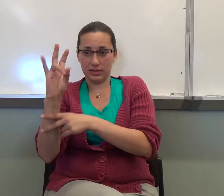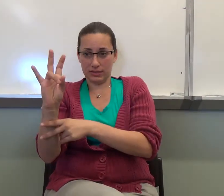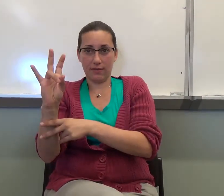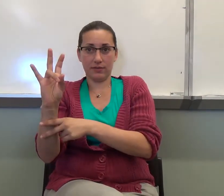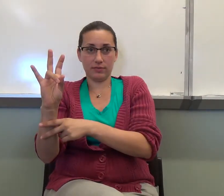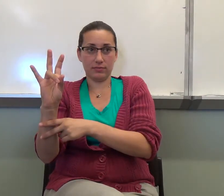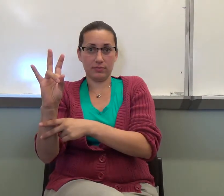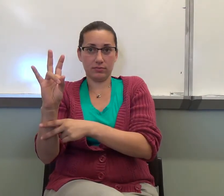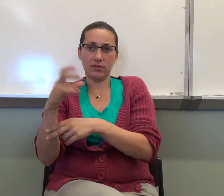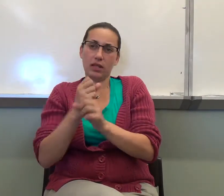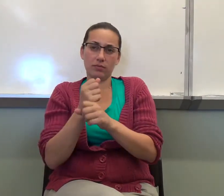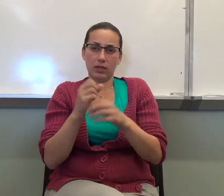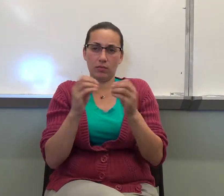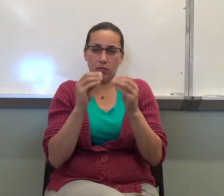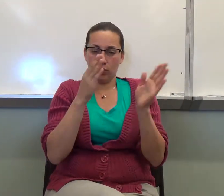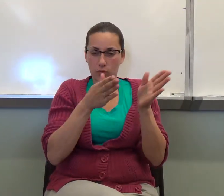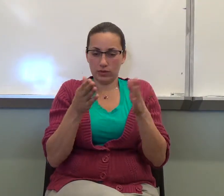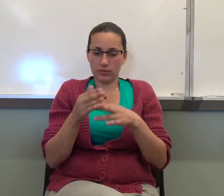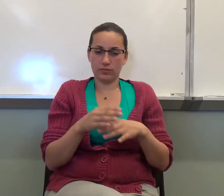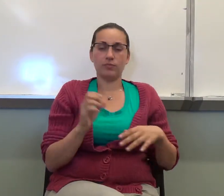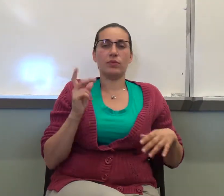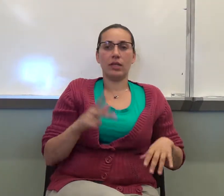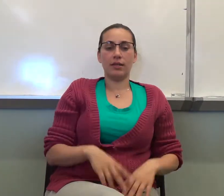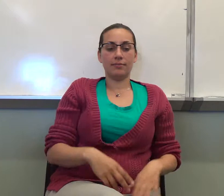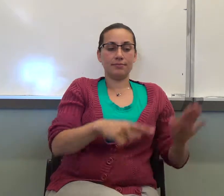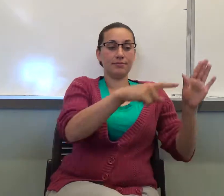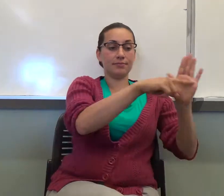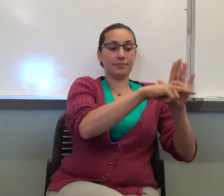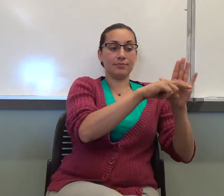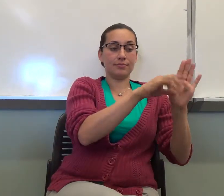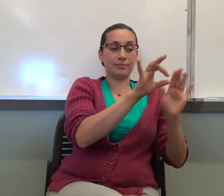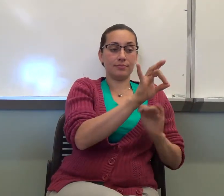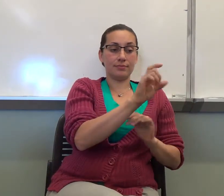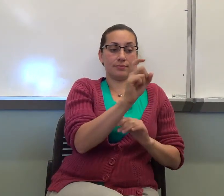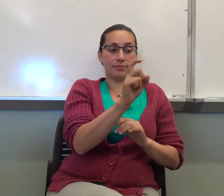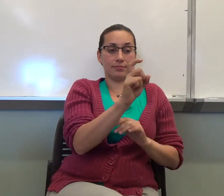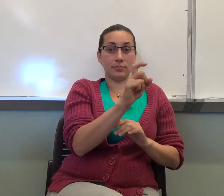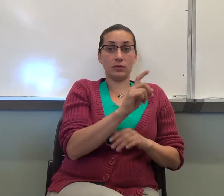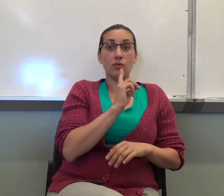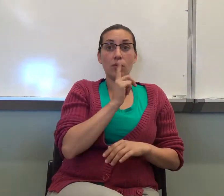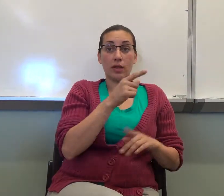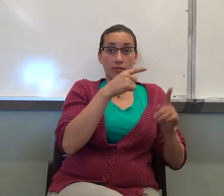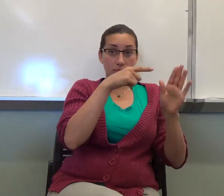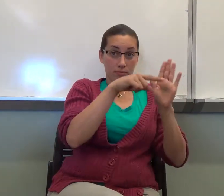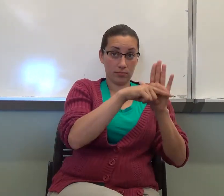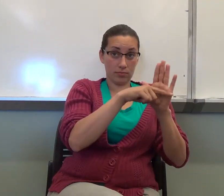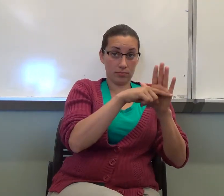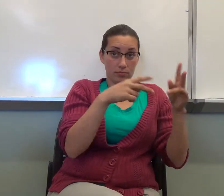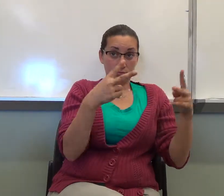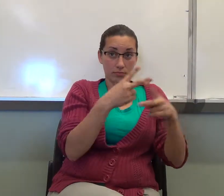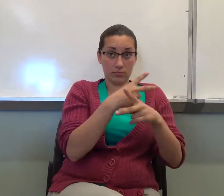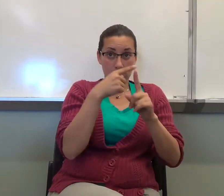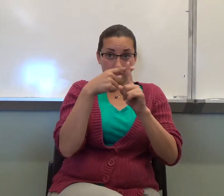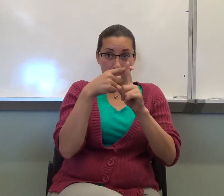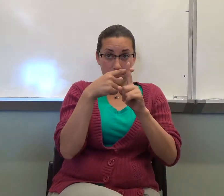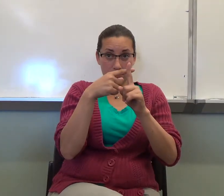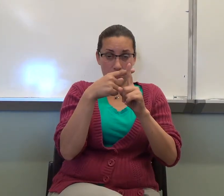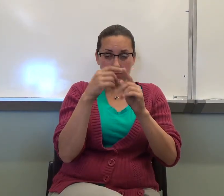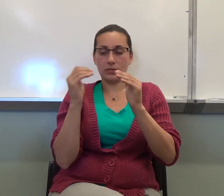straighten this out, minus 8x. Now, a minus times a positive is a negative 32.